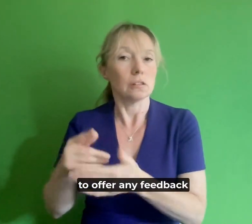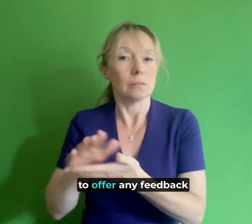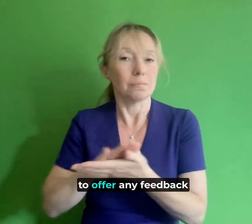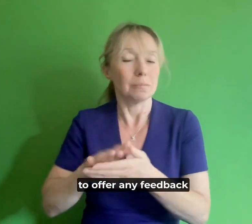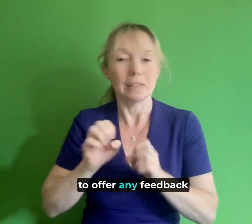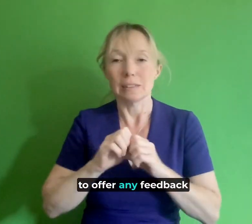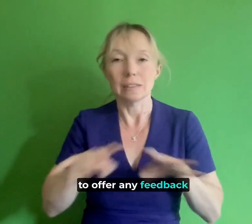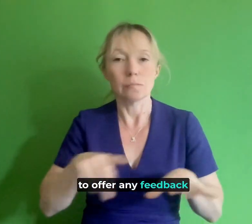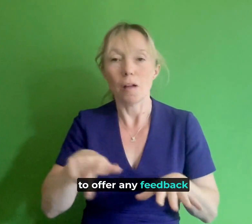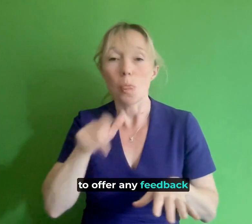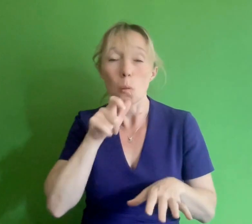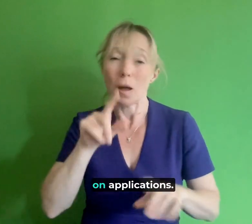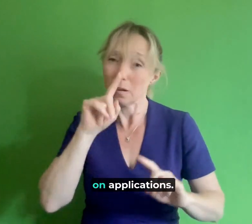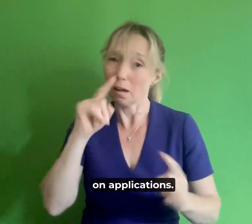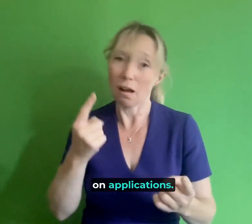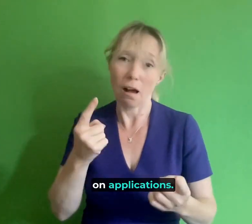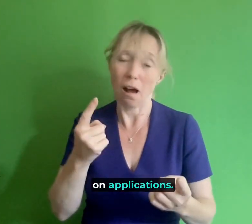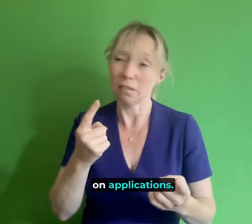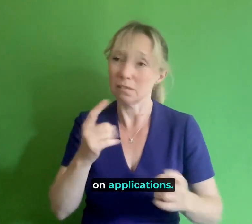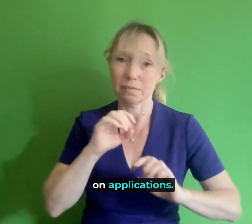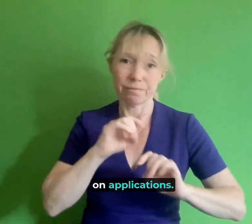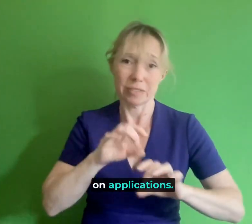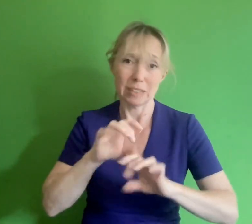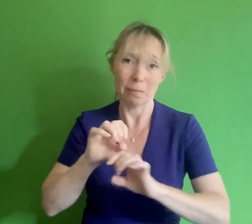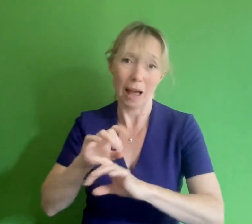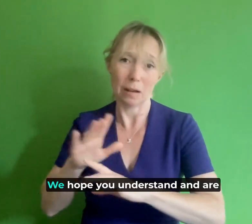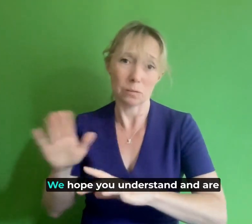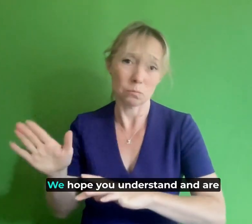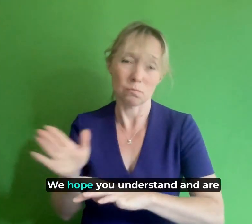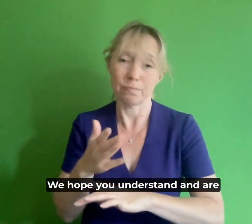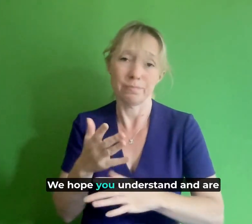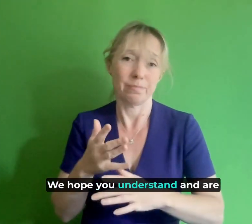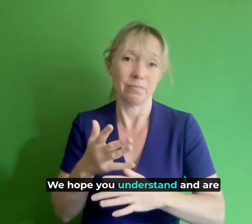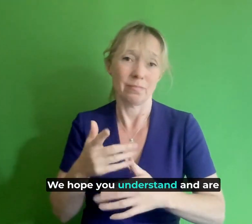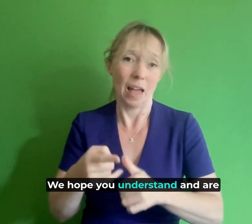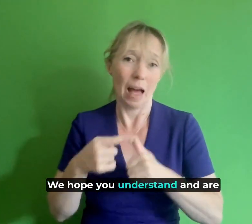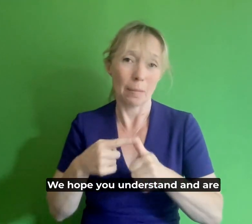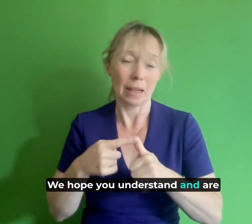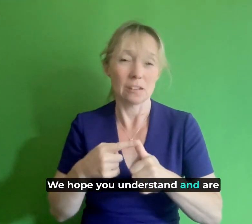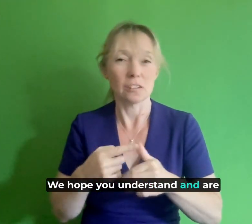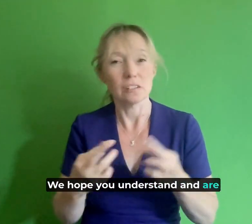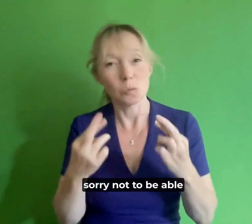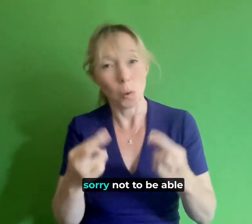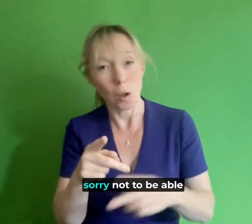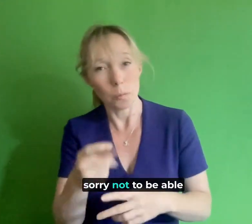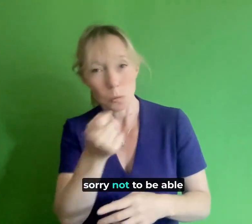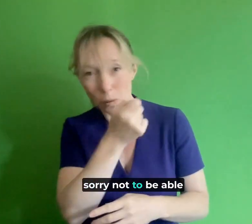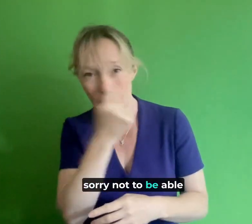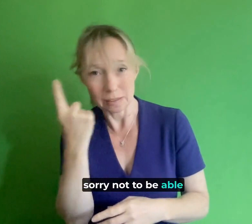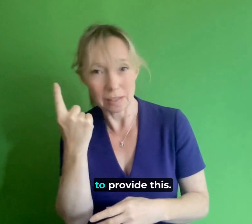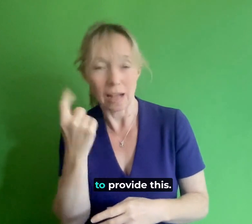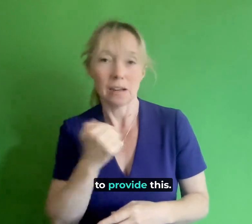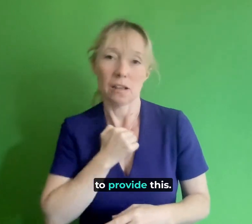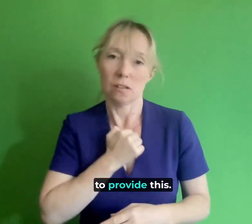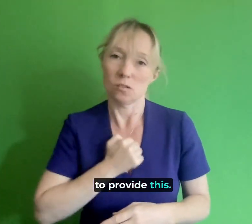offer any feedback on applications. We hope you understand and are sorry not to be able to provide